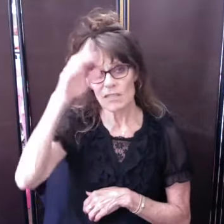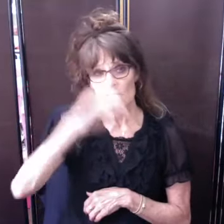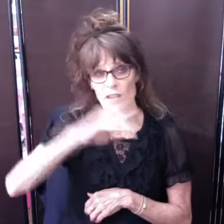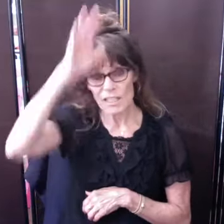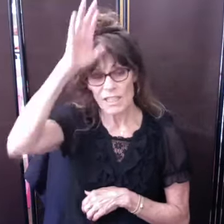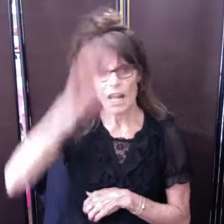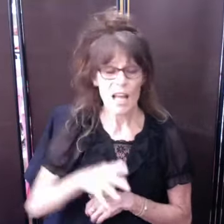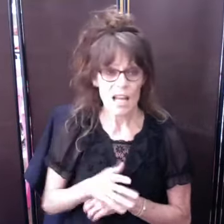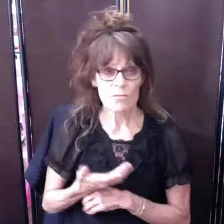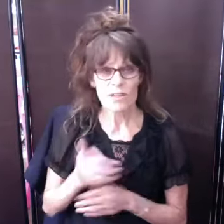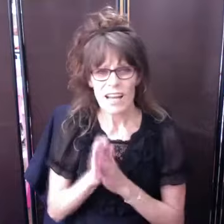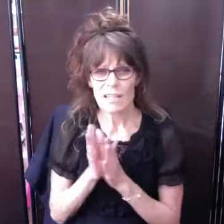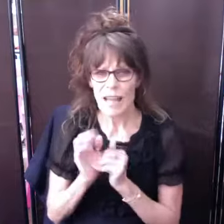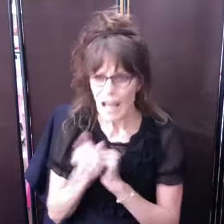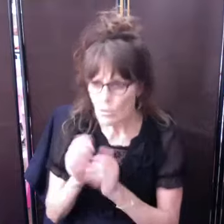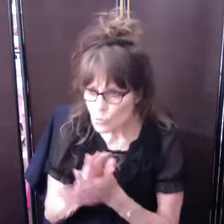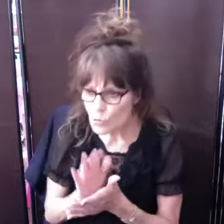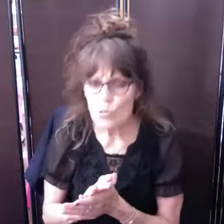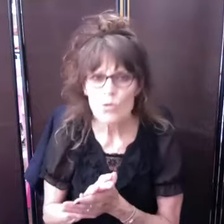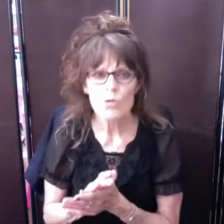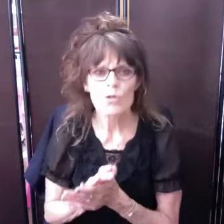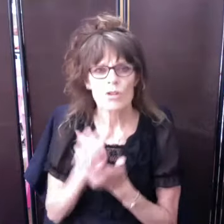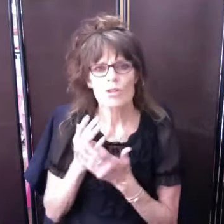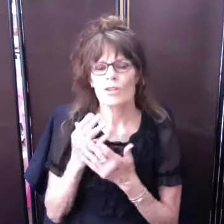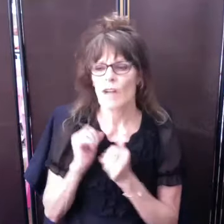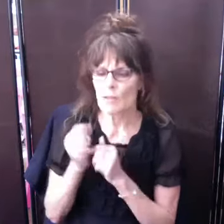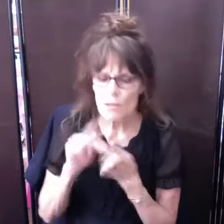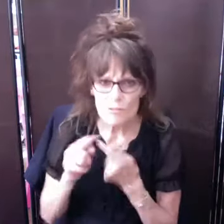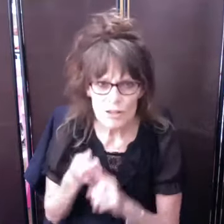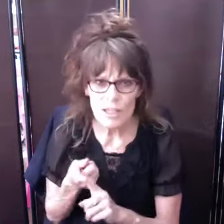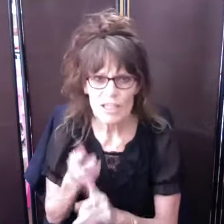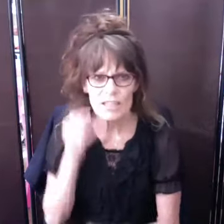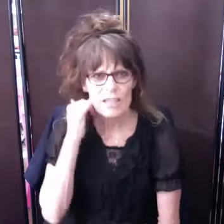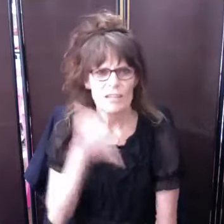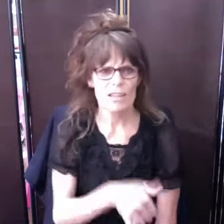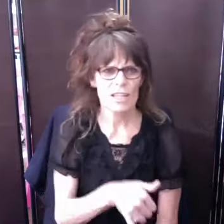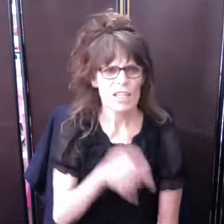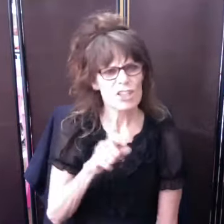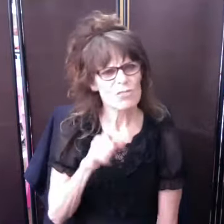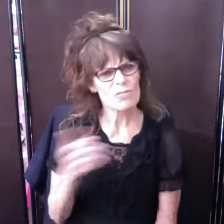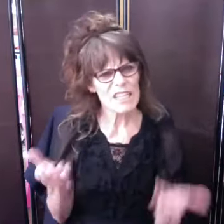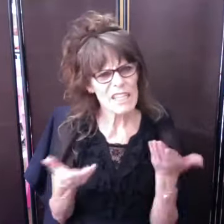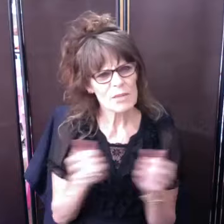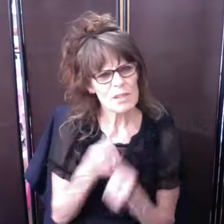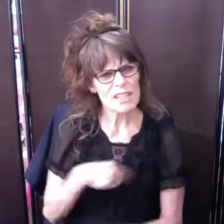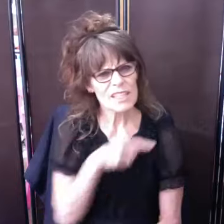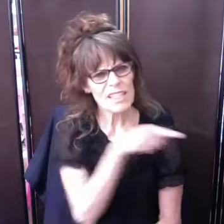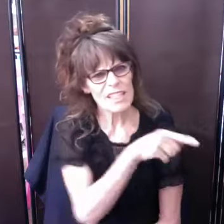old friends, and we talked for a few minutes. I'd hang up the phone, and I think, he should be here with us because, he's my dad and I'm living with his